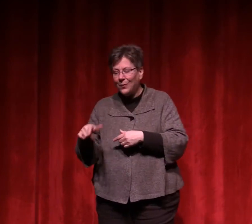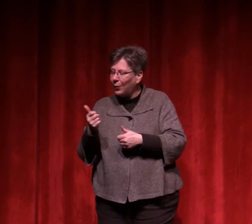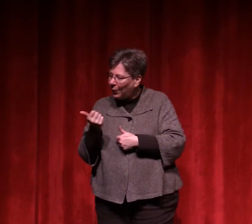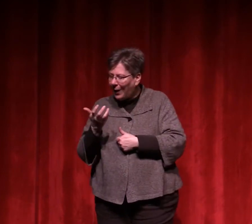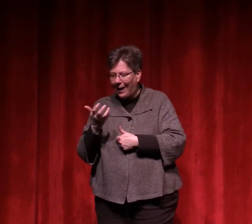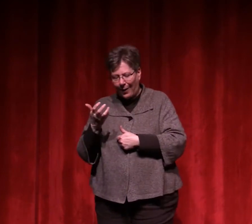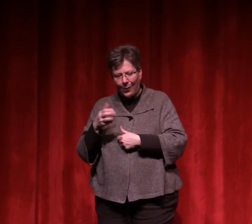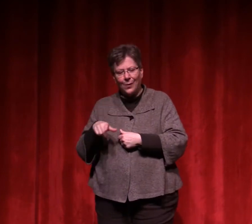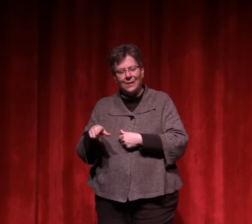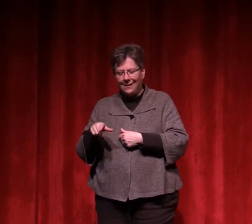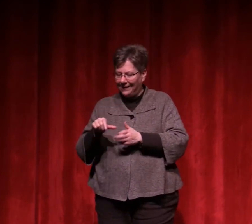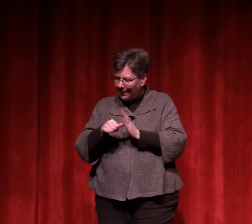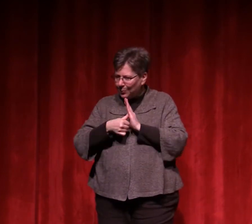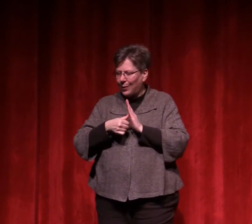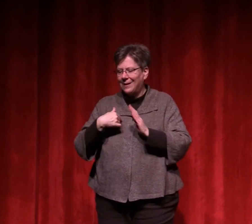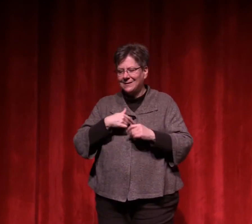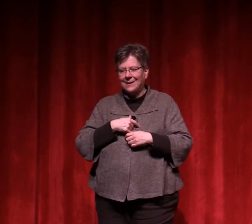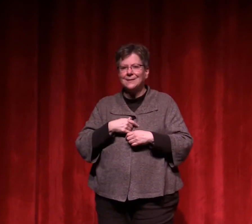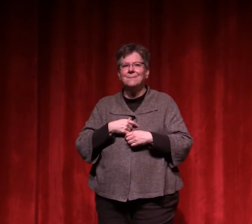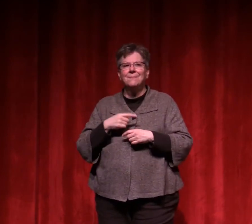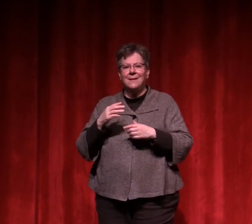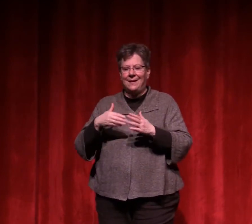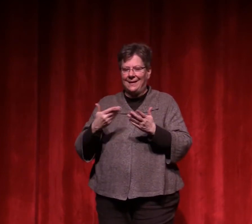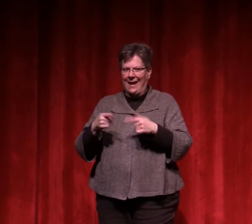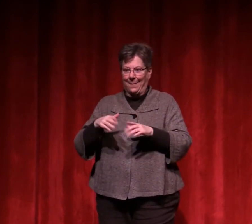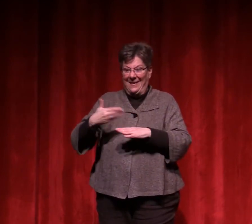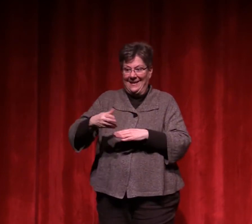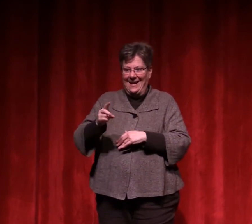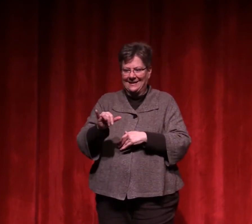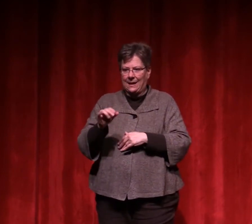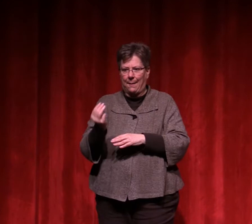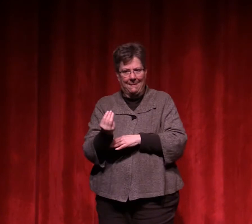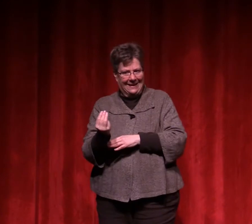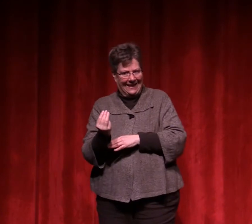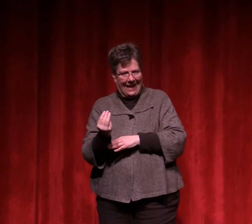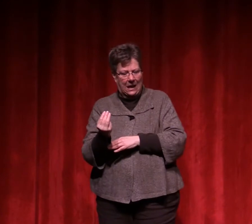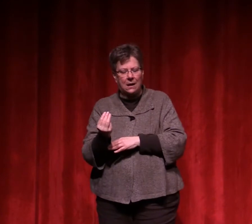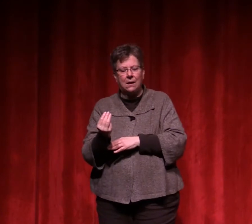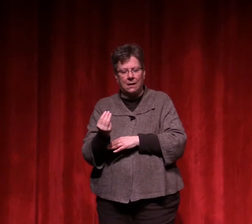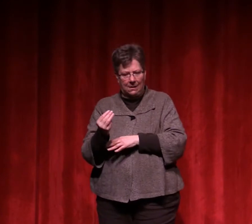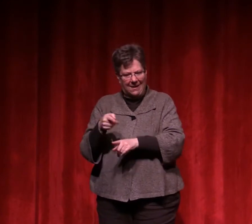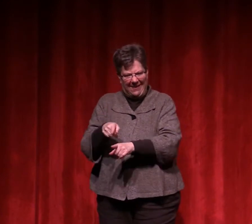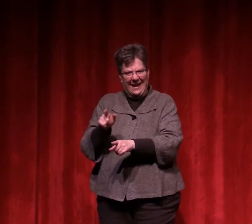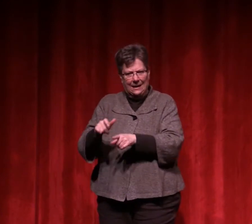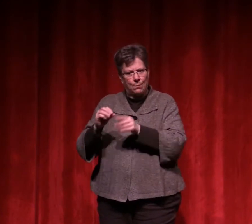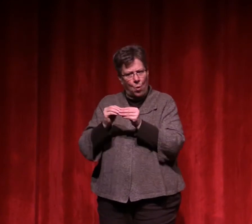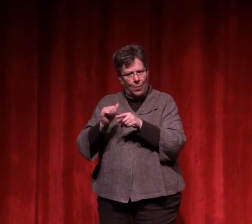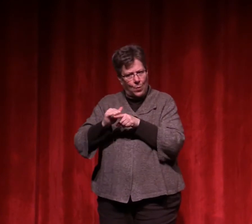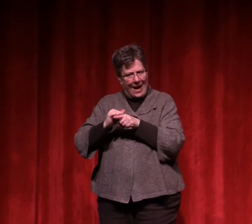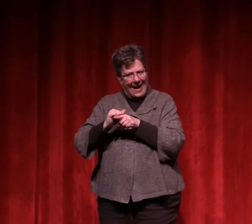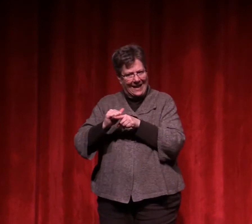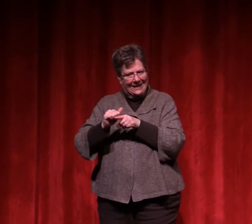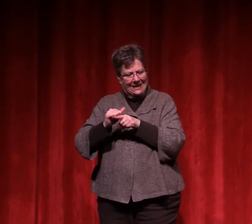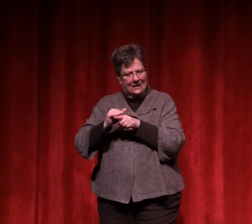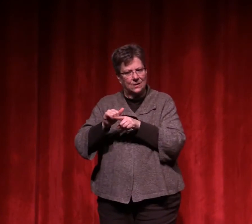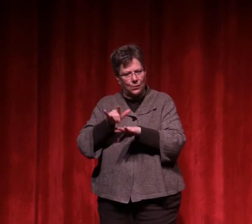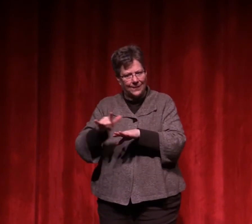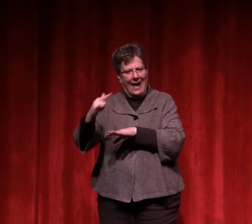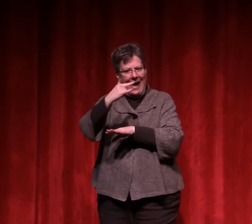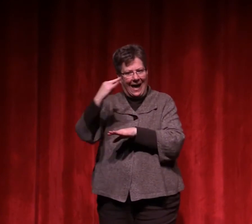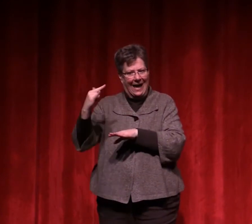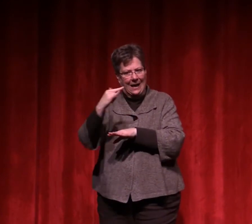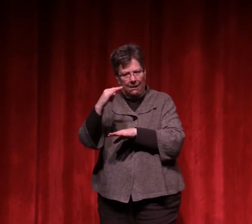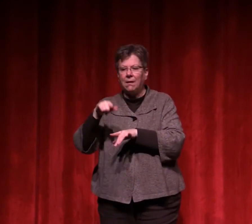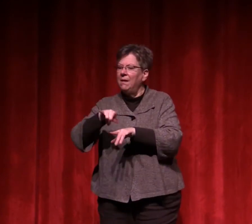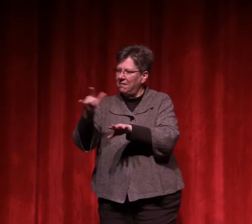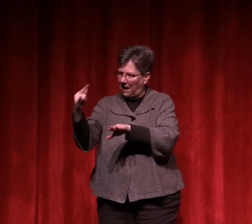That next day was a Monday, and they still needed to get some flight time, so they took a practice flight up through my